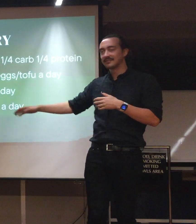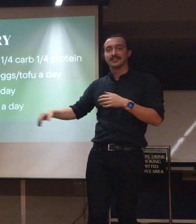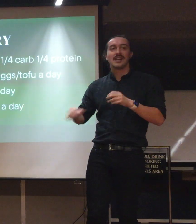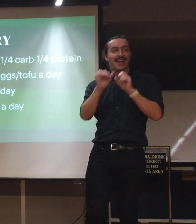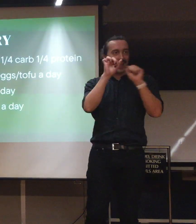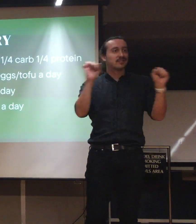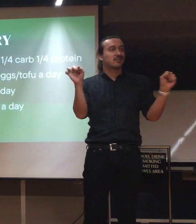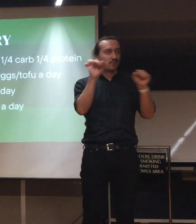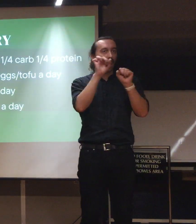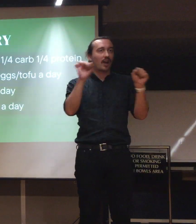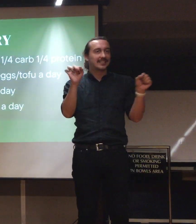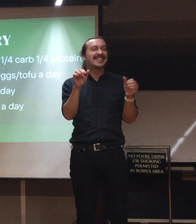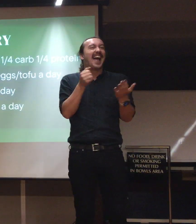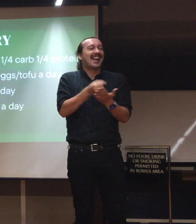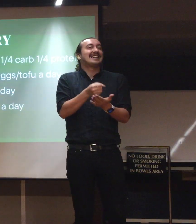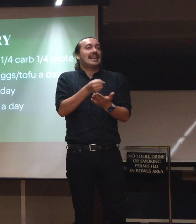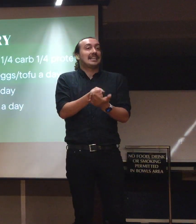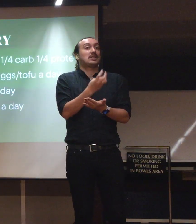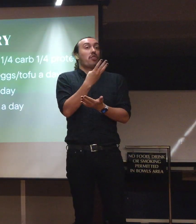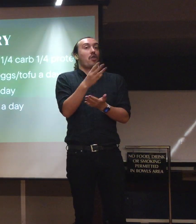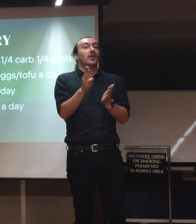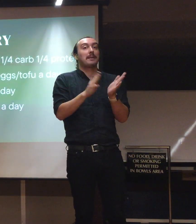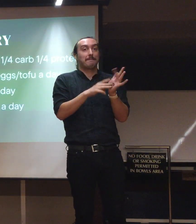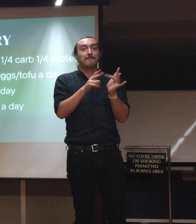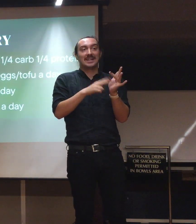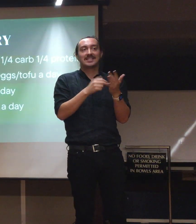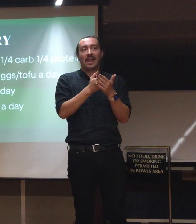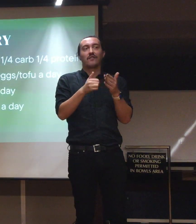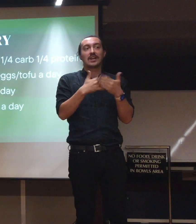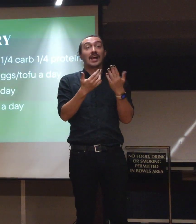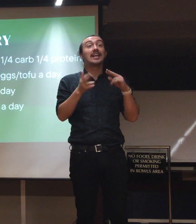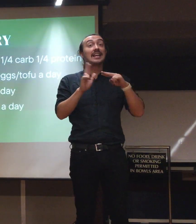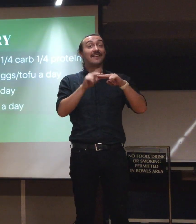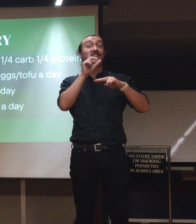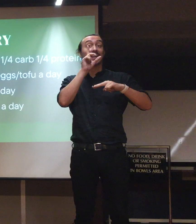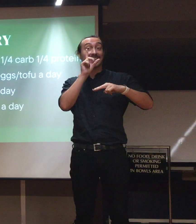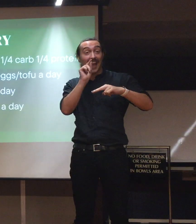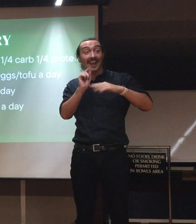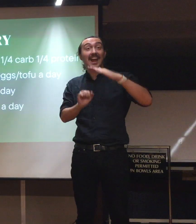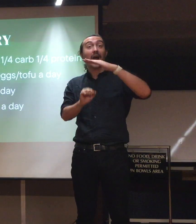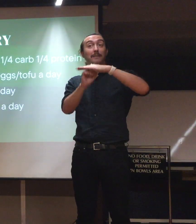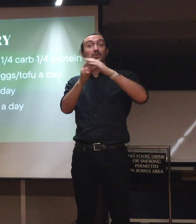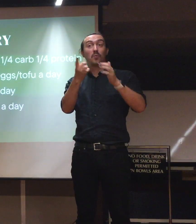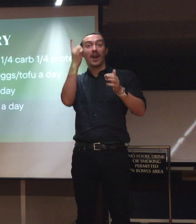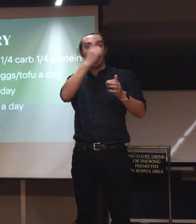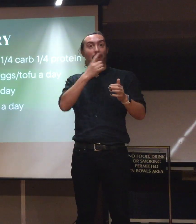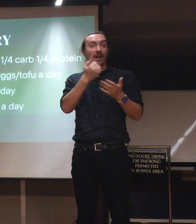do an hour of exercise, that is fantastic.